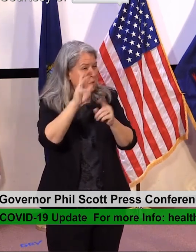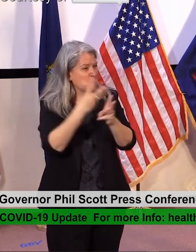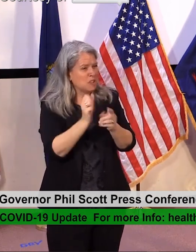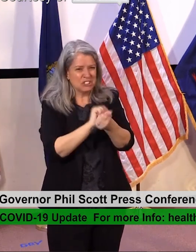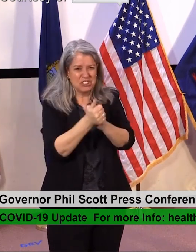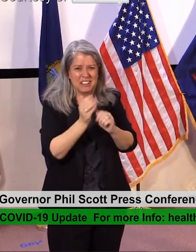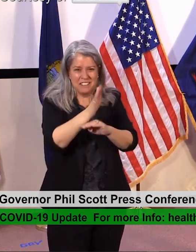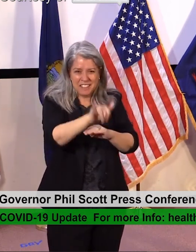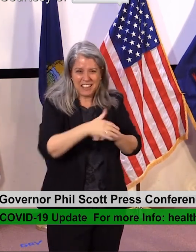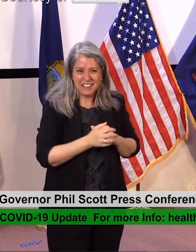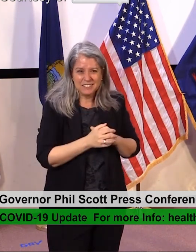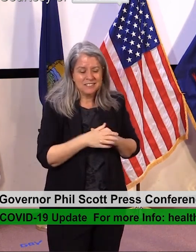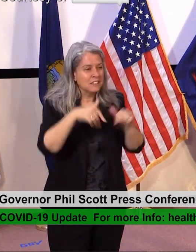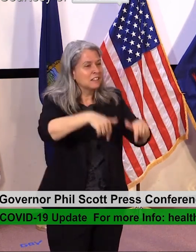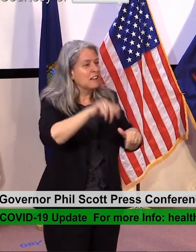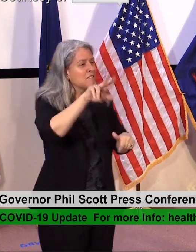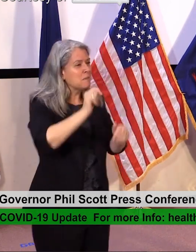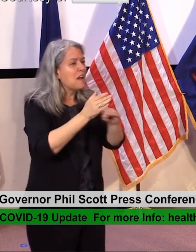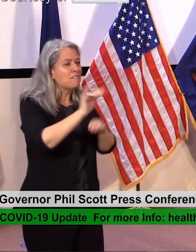as well as after Irene, and